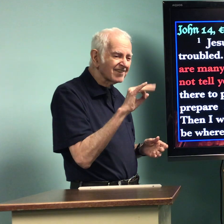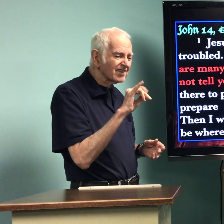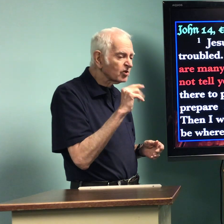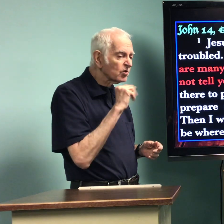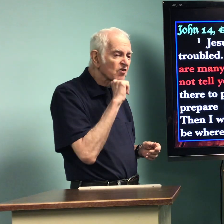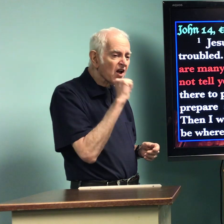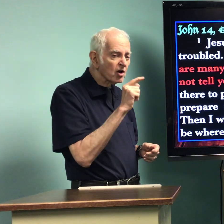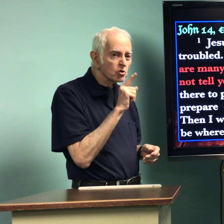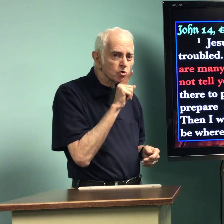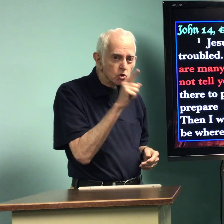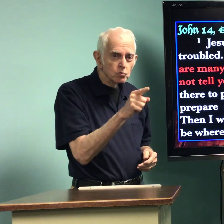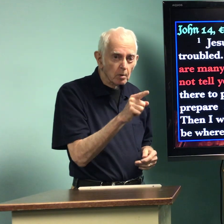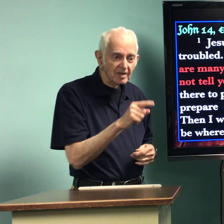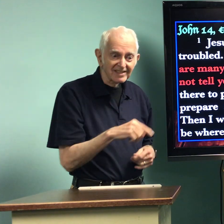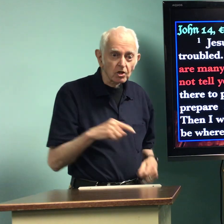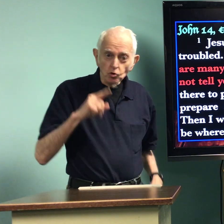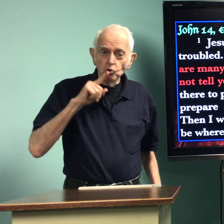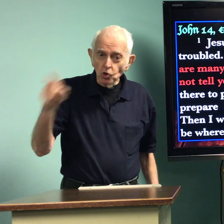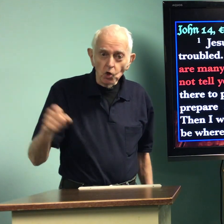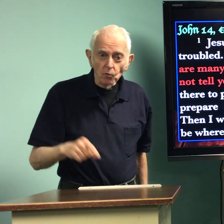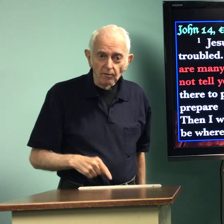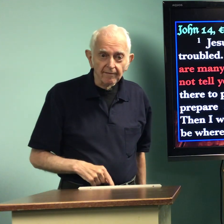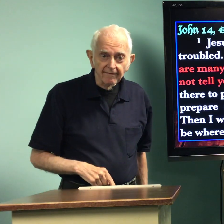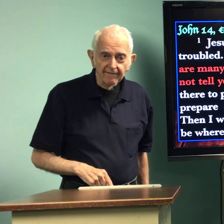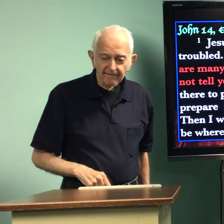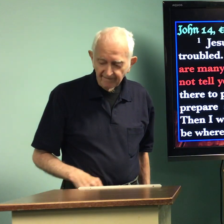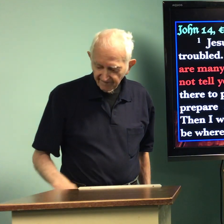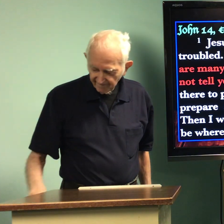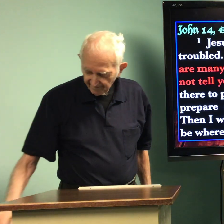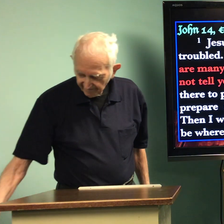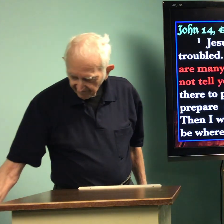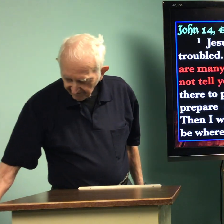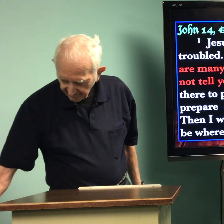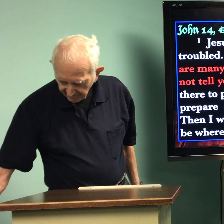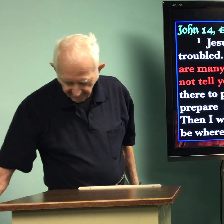if it were not true." It is true.